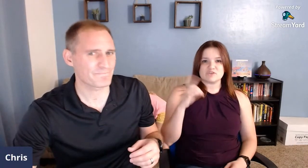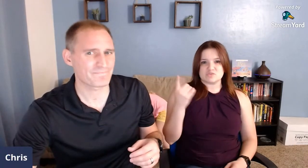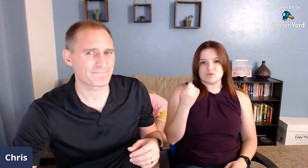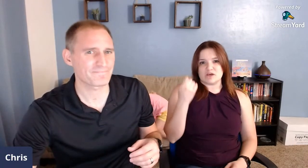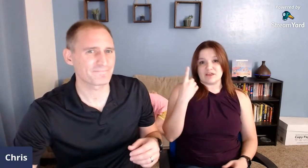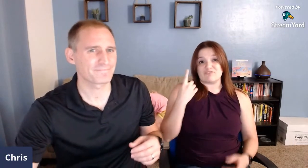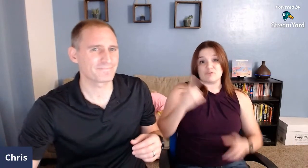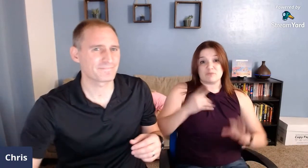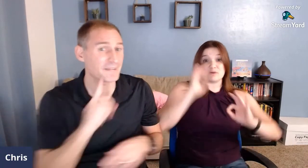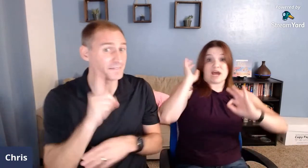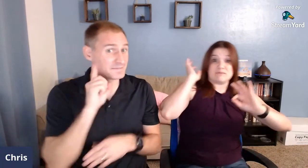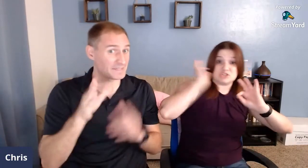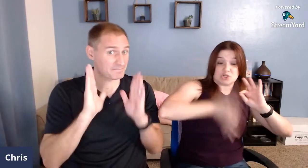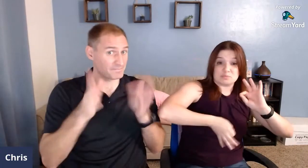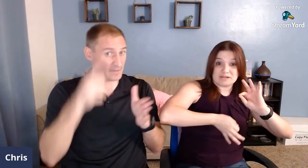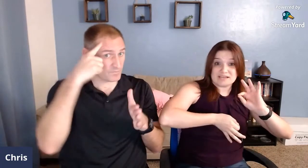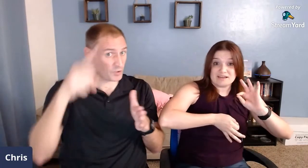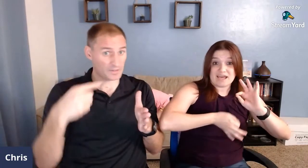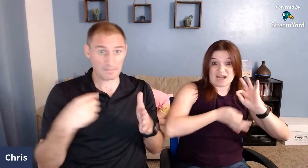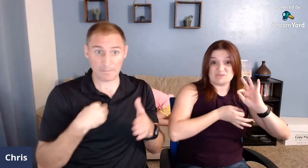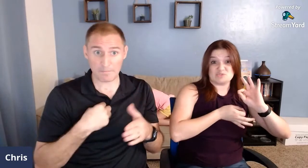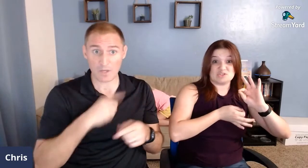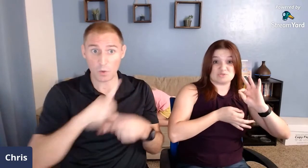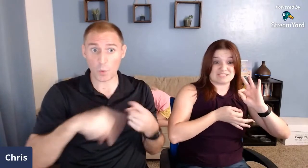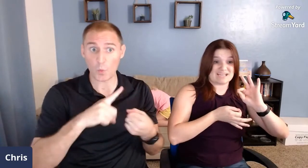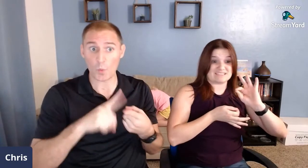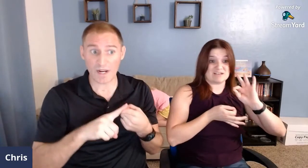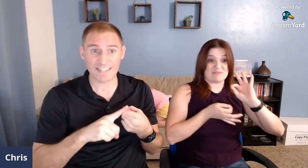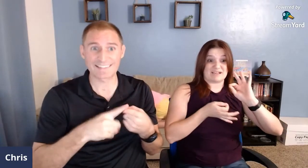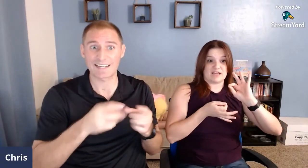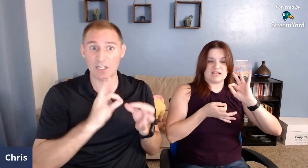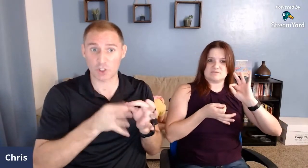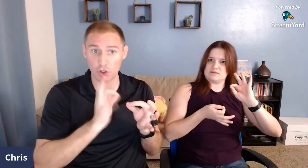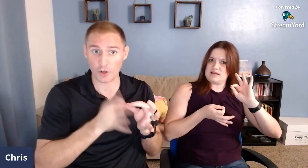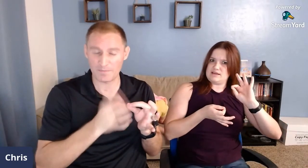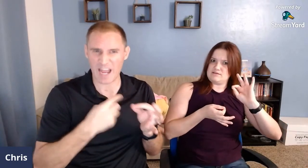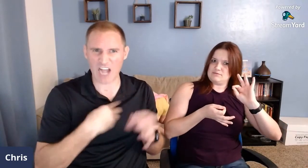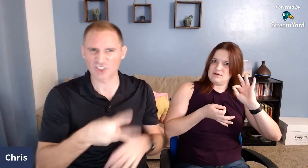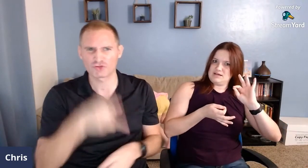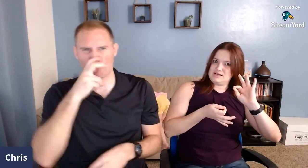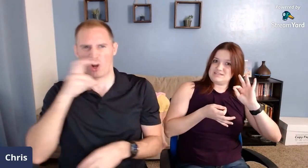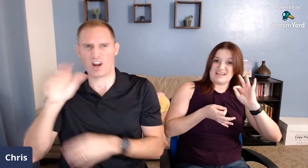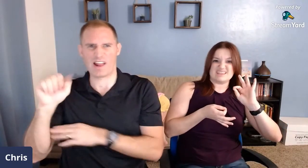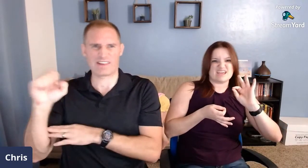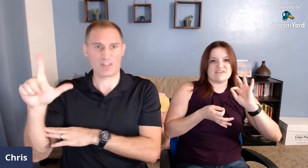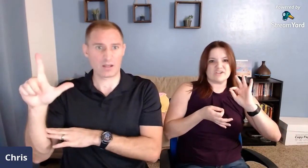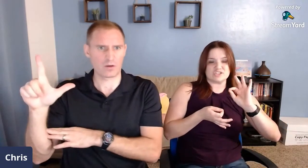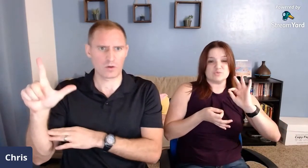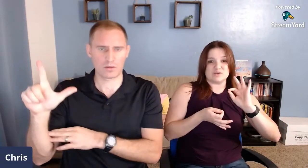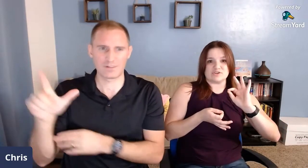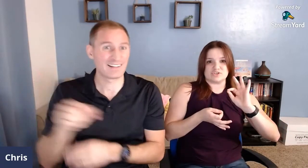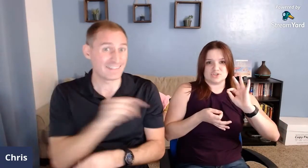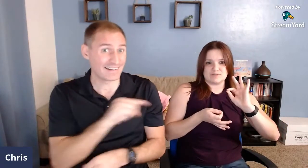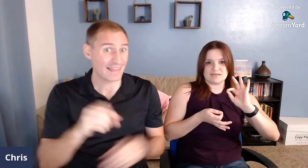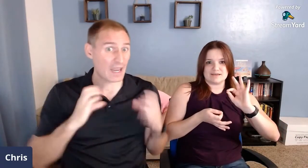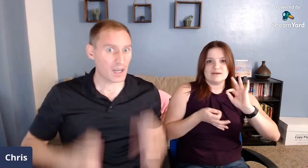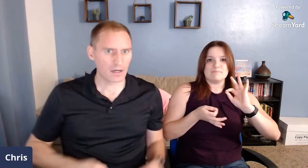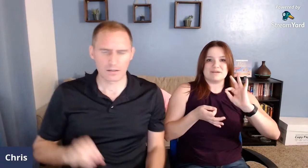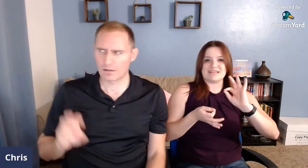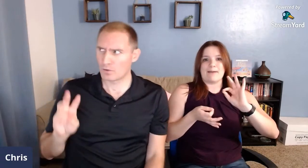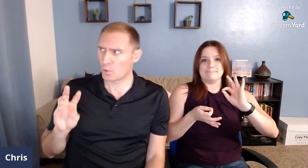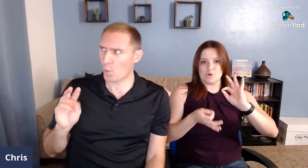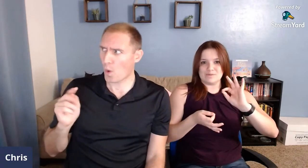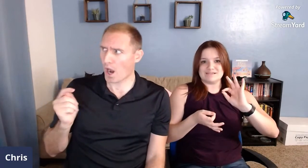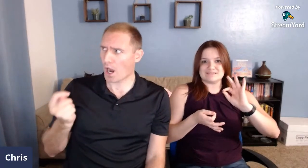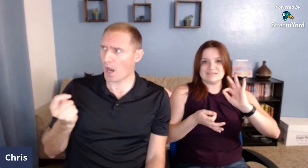A deaf person will, like for me, when I'm interpreting and I was doing strict ASL, my clients were like, what? They eventually would have understood me,